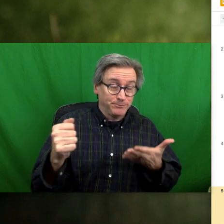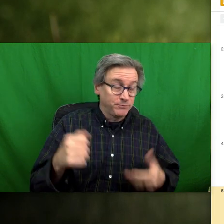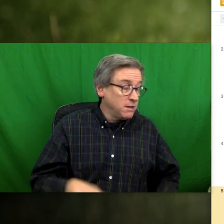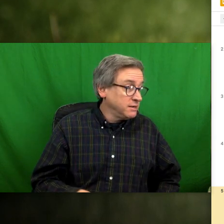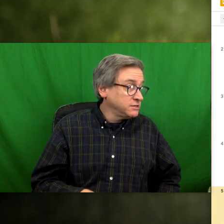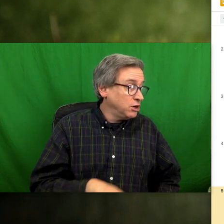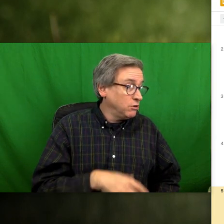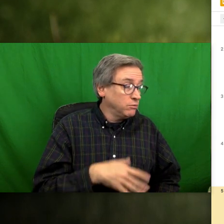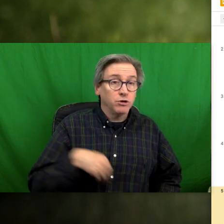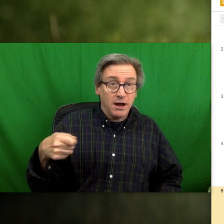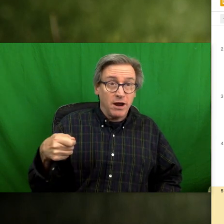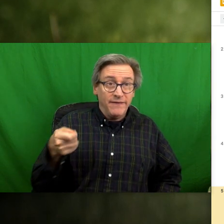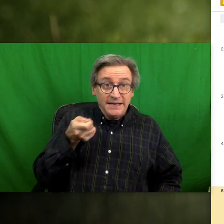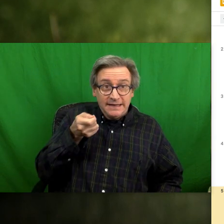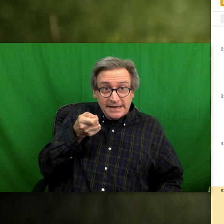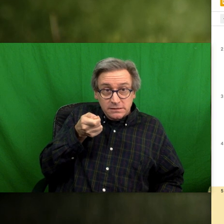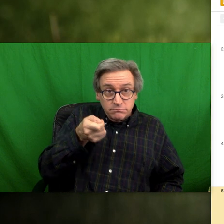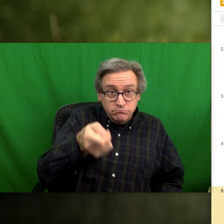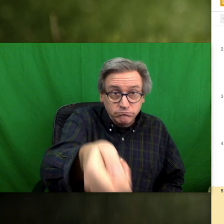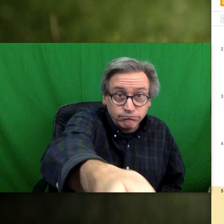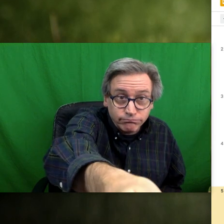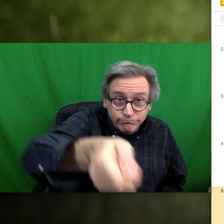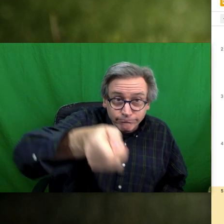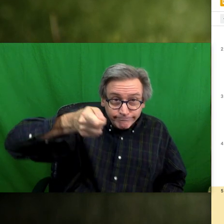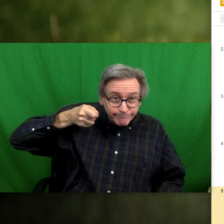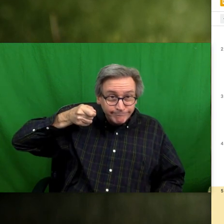card. So took out and then did this.